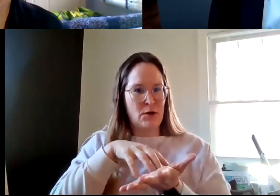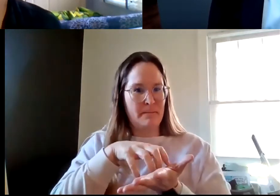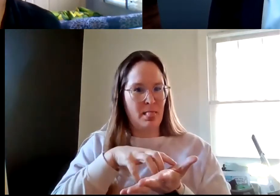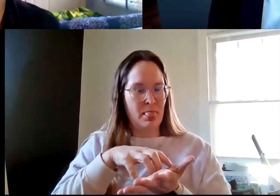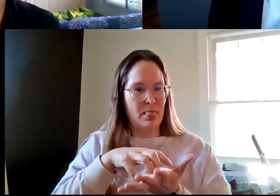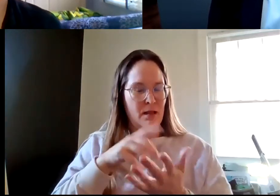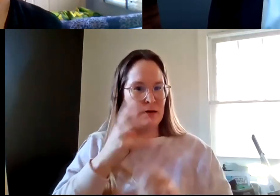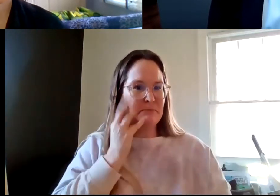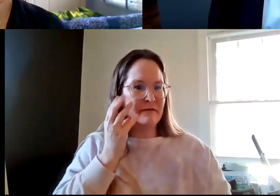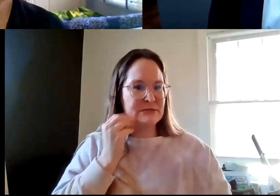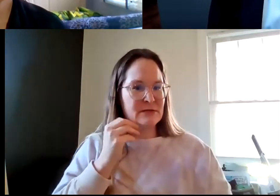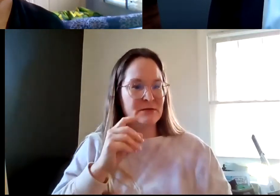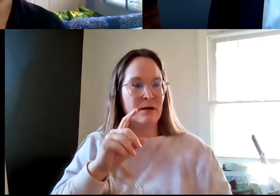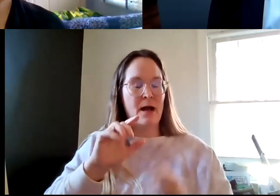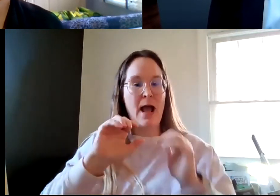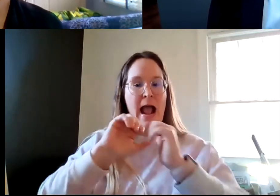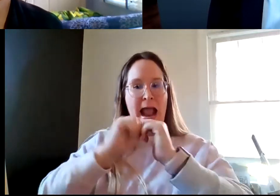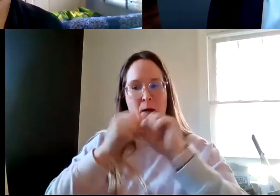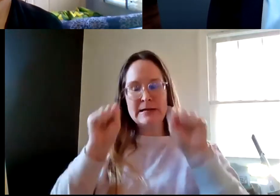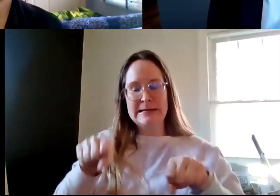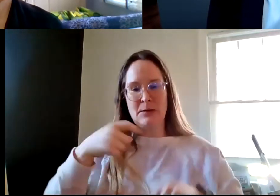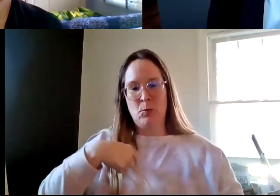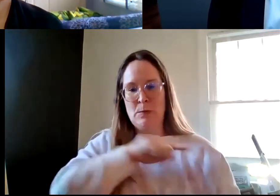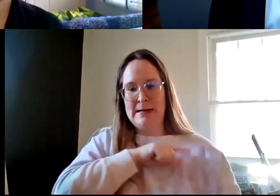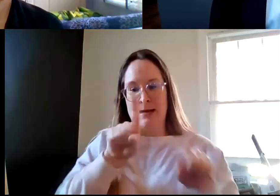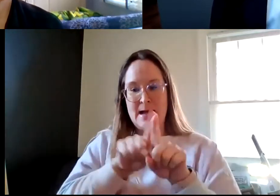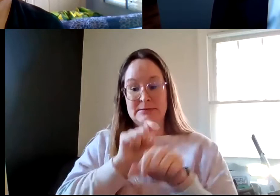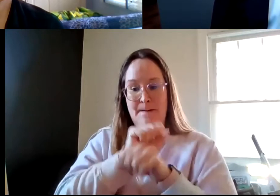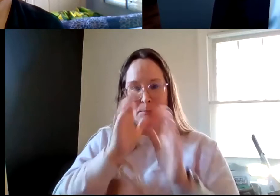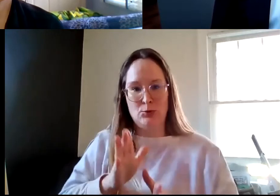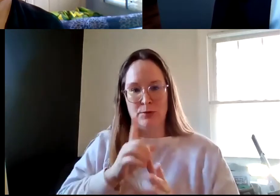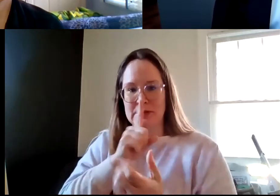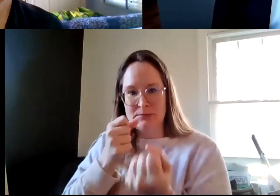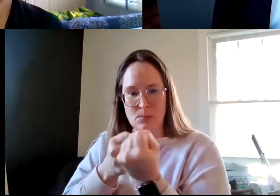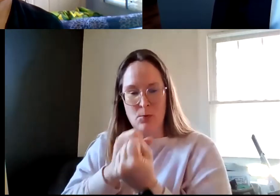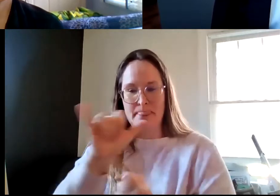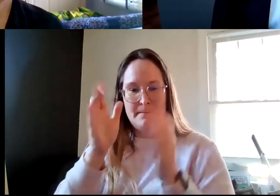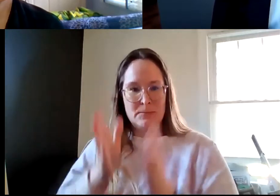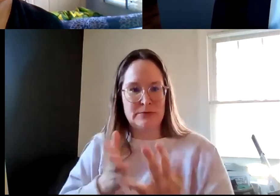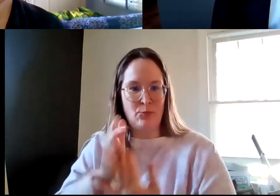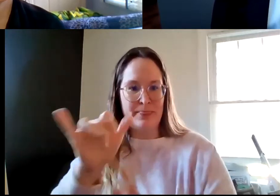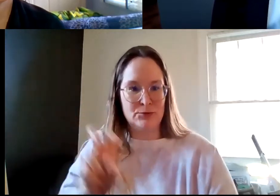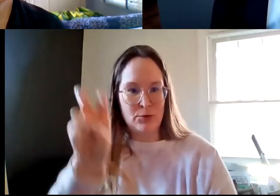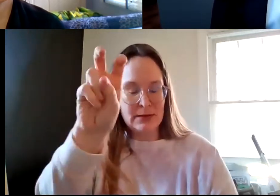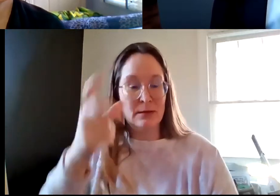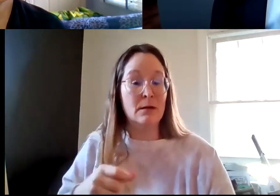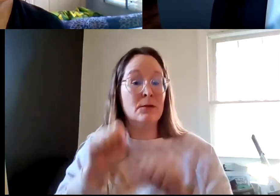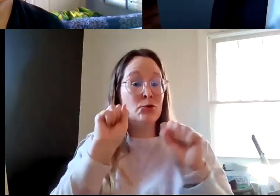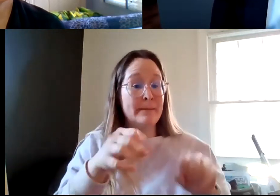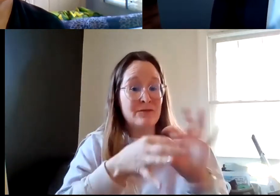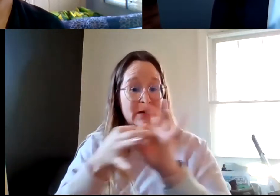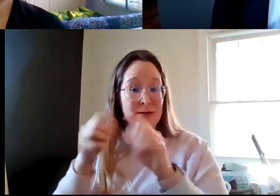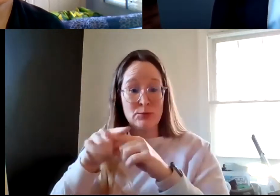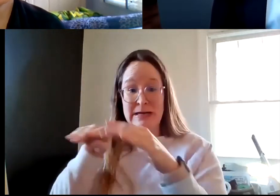cannot tell you how much is learned, but at the same time, people are vulnerable. As an employee, we want to support that